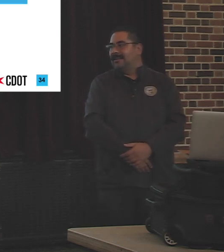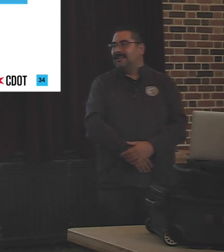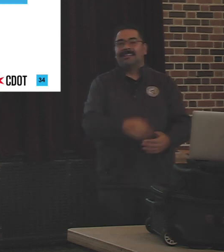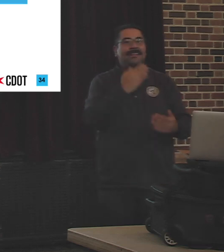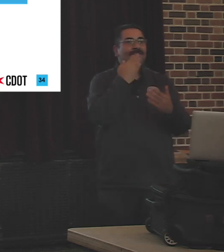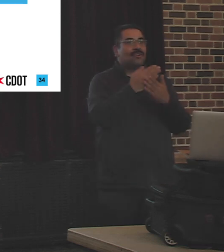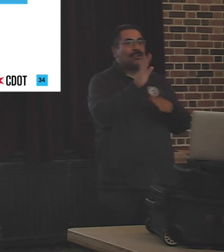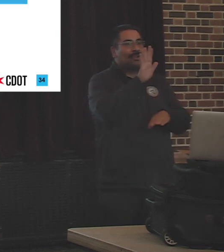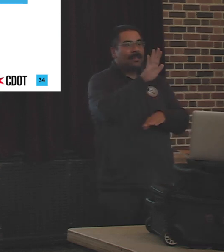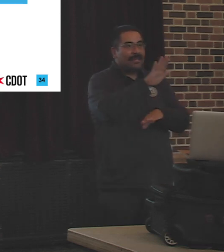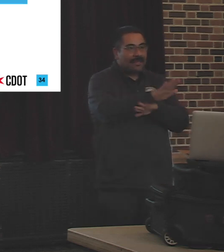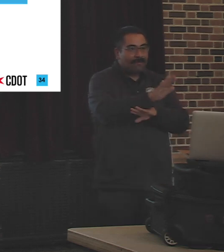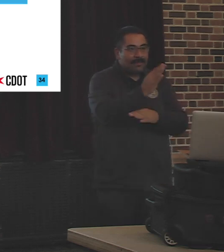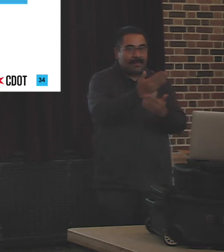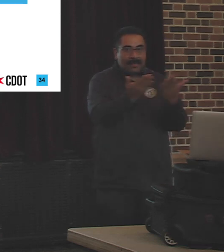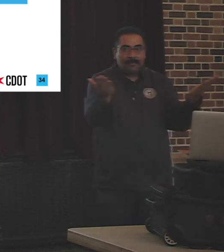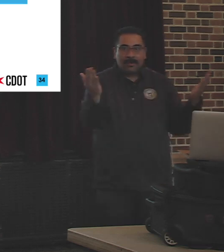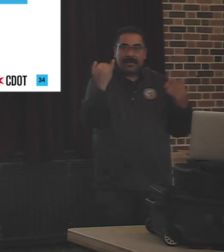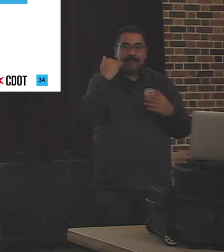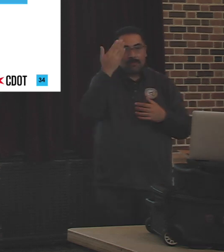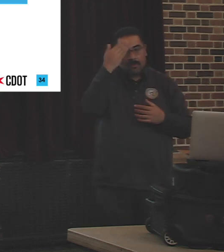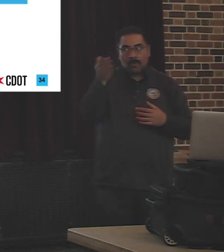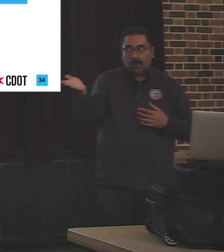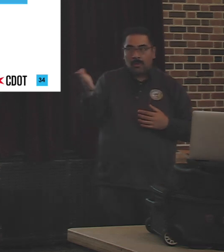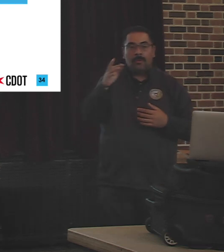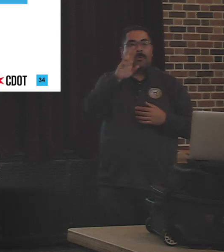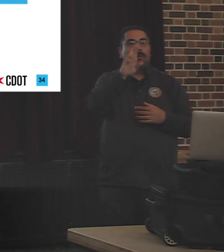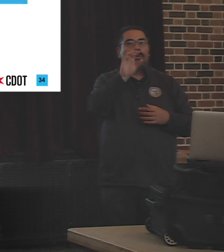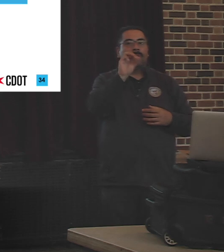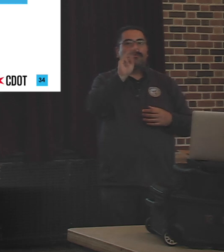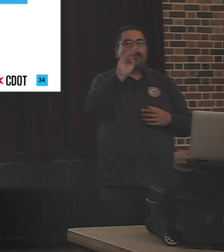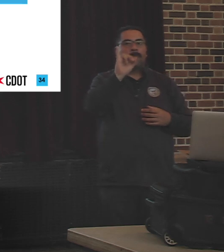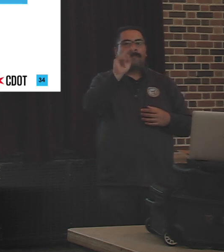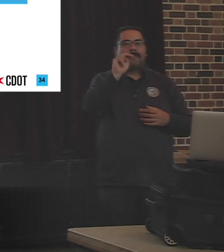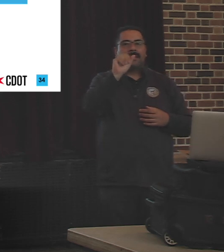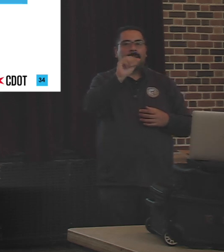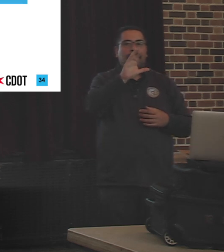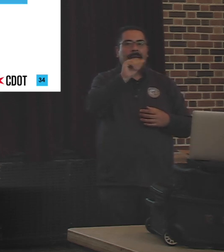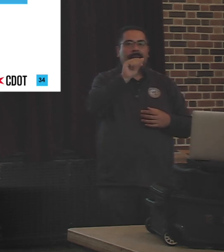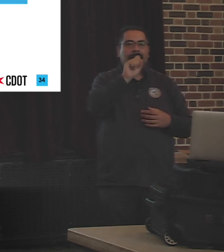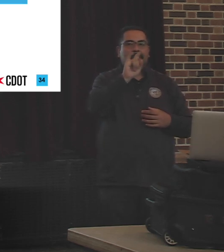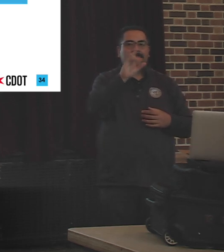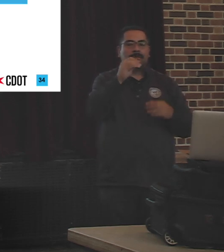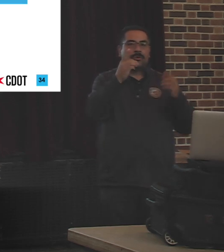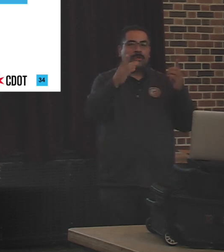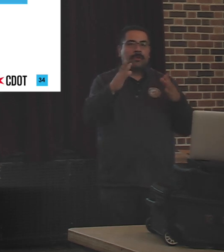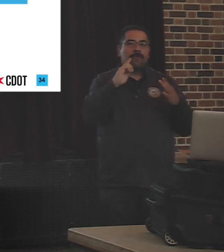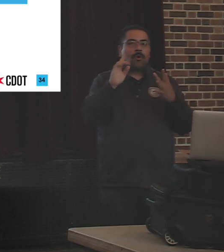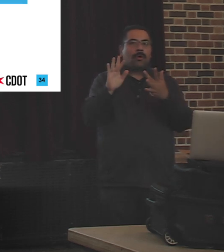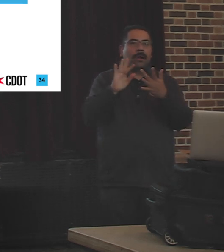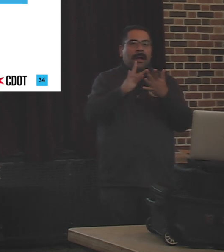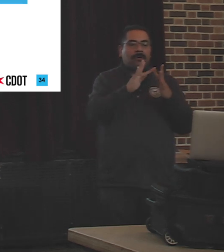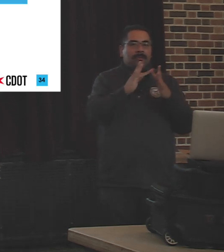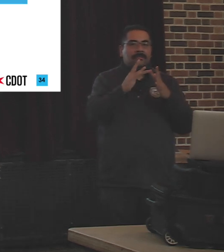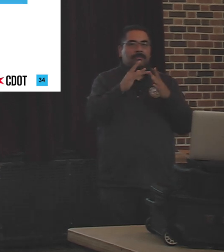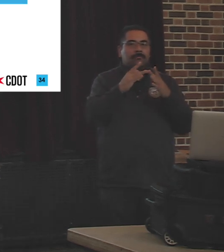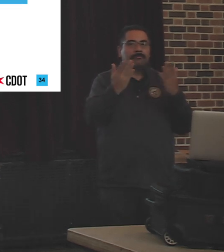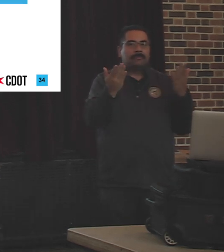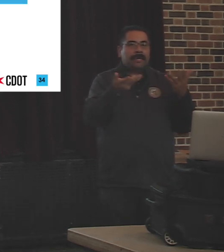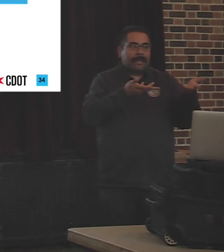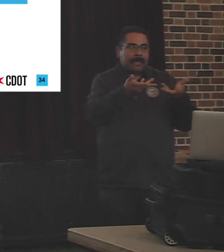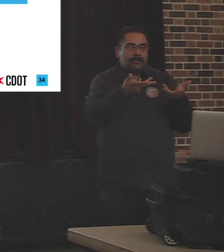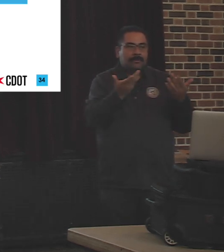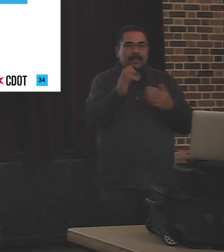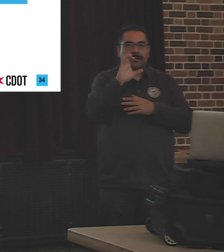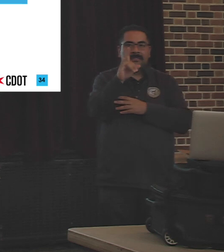Good evening, everyone. For those who don't know me, I'm Romina Castillo. I'm the Director of Outreach and Engagement at CDOT. And I'm here just